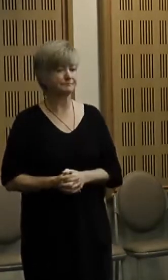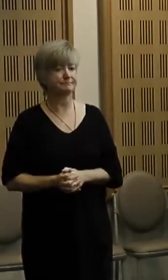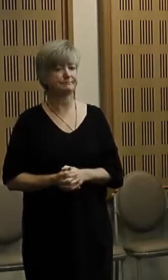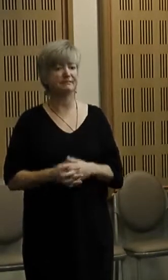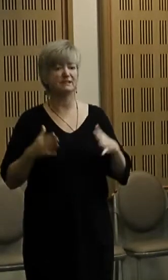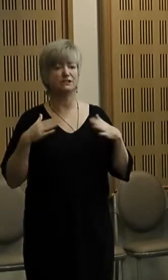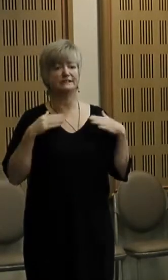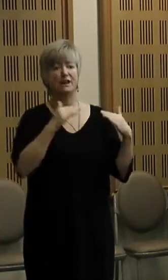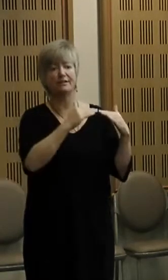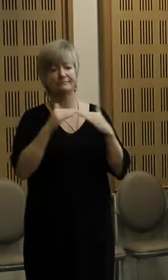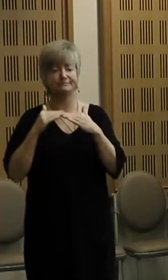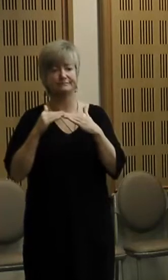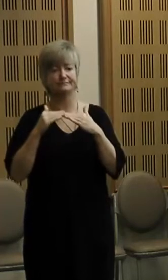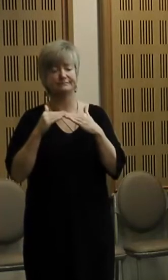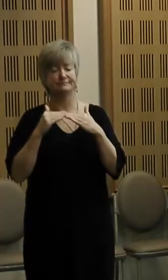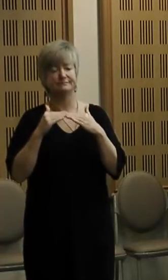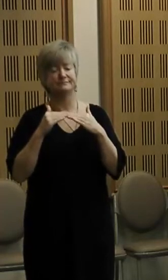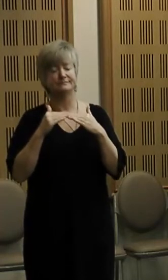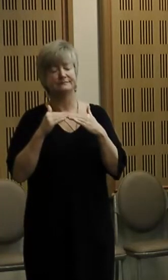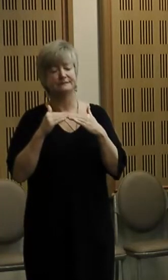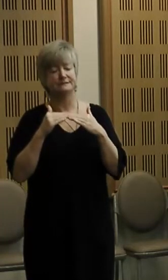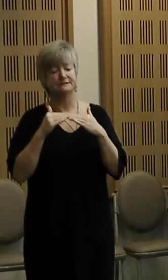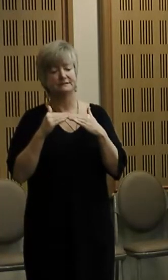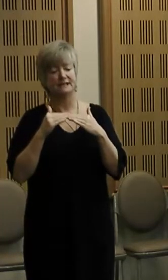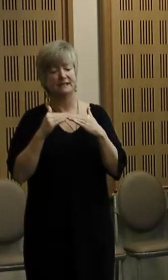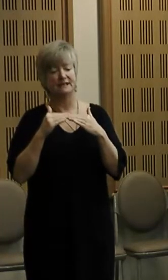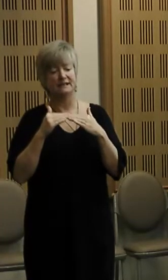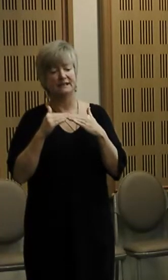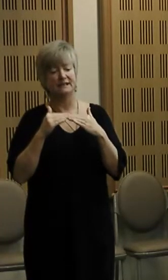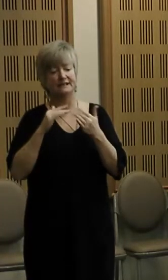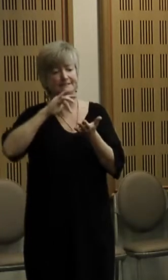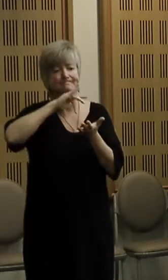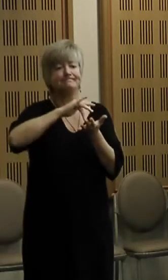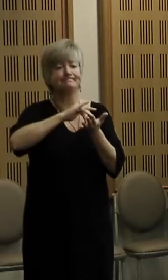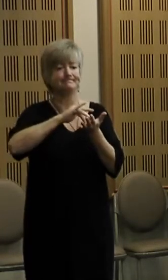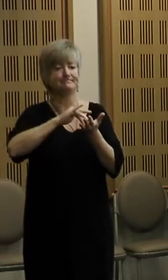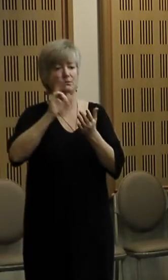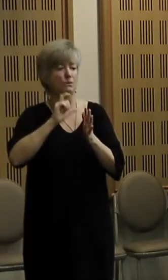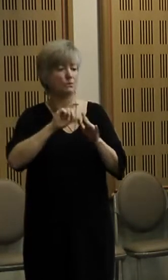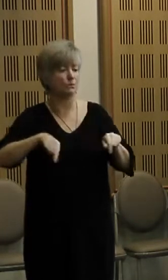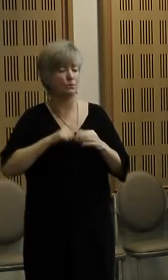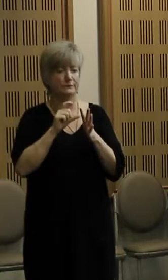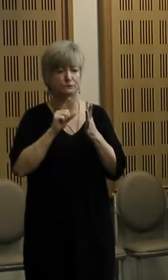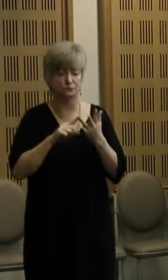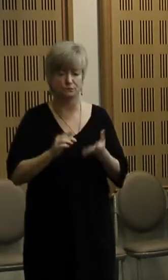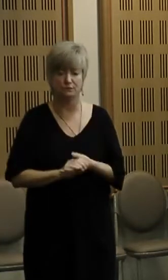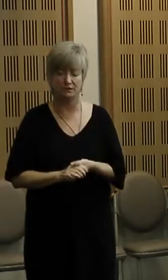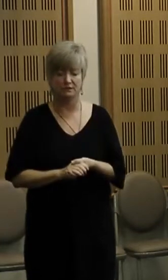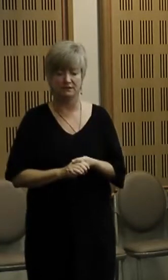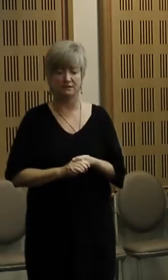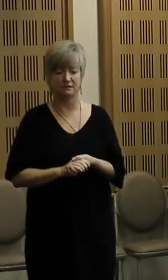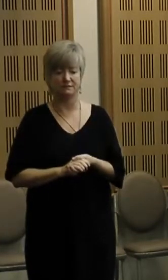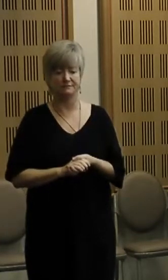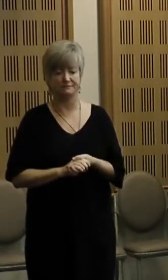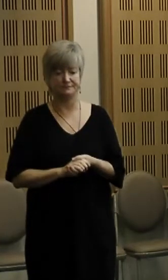health equity is a big part of what we do, and we say it is at the heart of what we do. And we know that the biggest factor